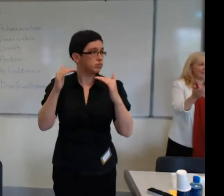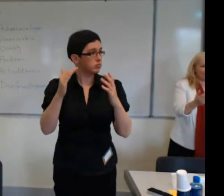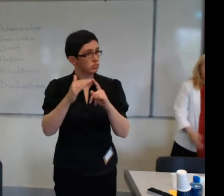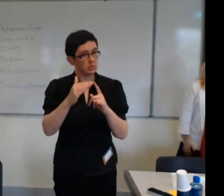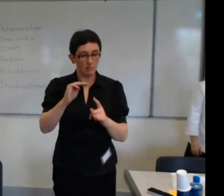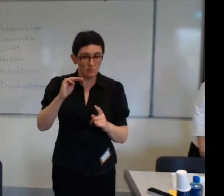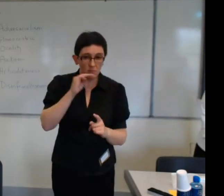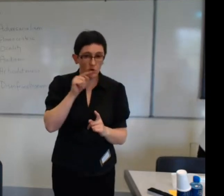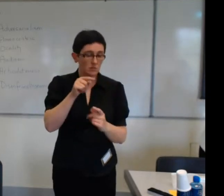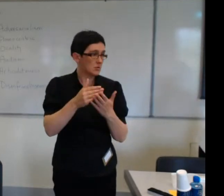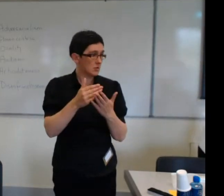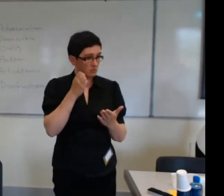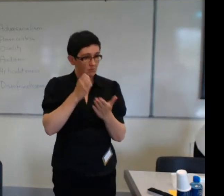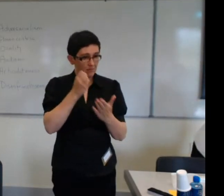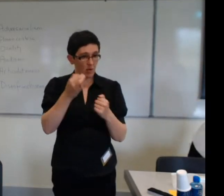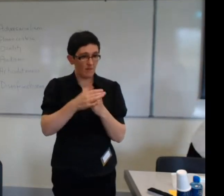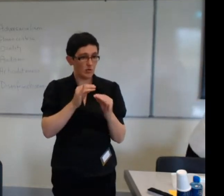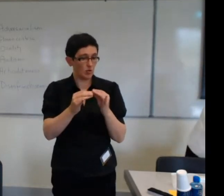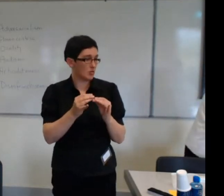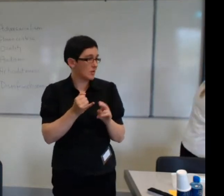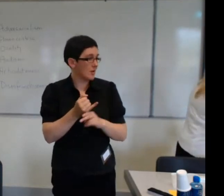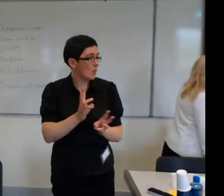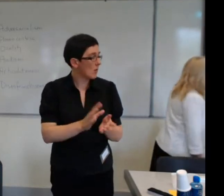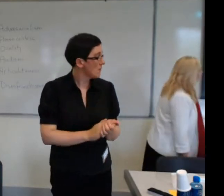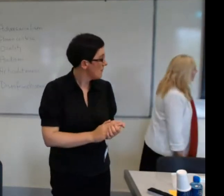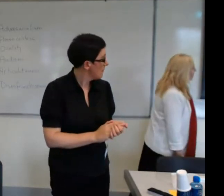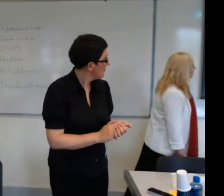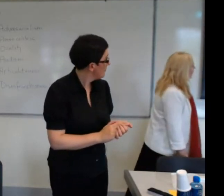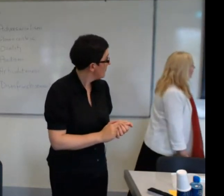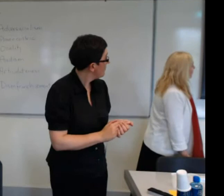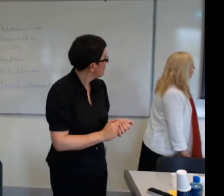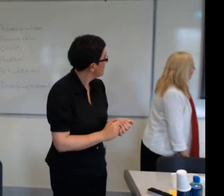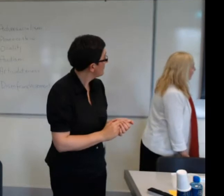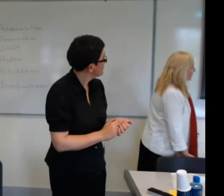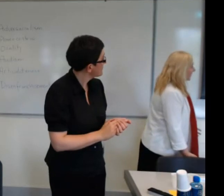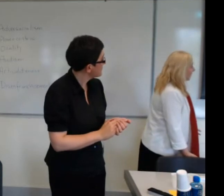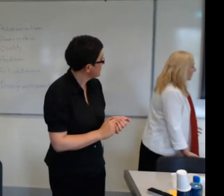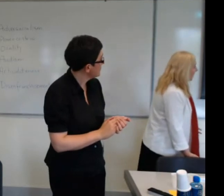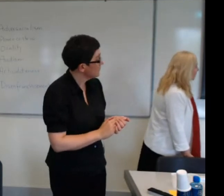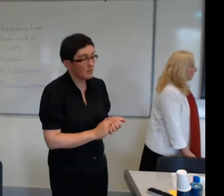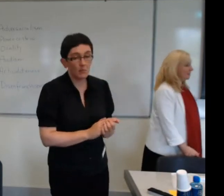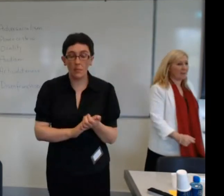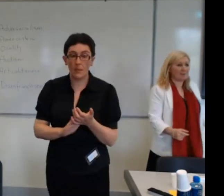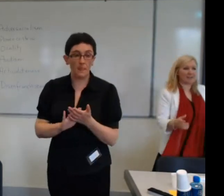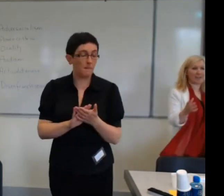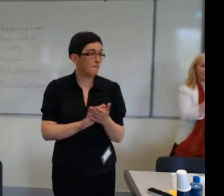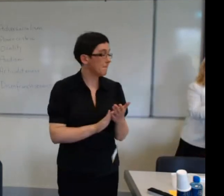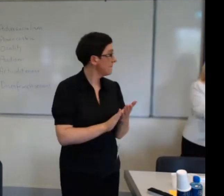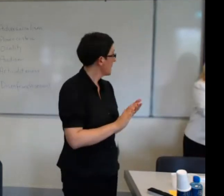directive for interpreters at work. So what we have to do when we're talking about interpretation, and I'm sorry, I've kind of threw in a